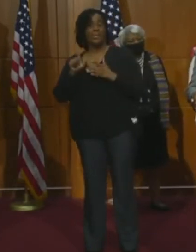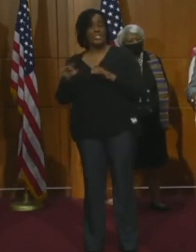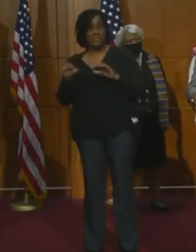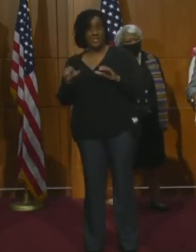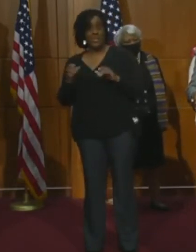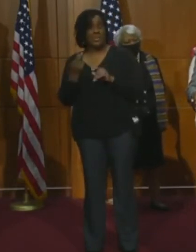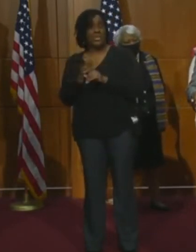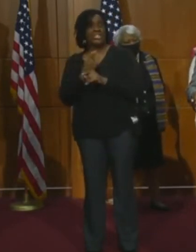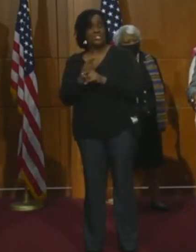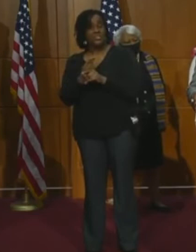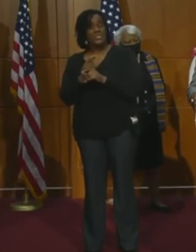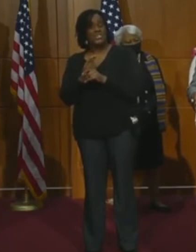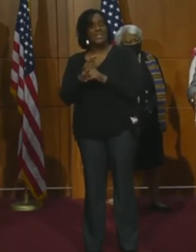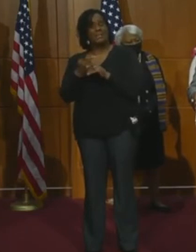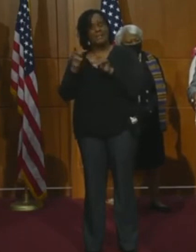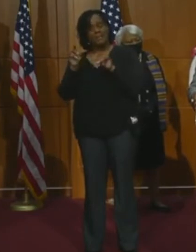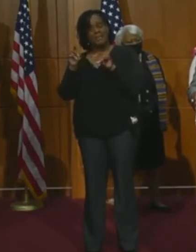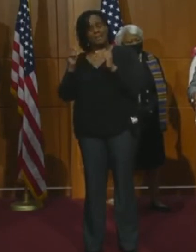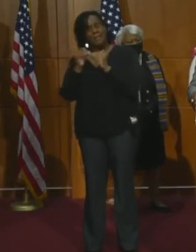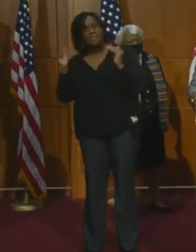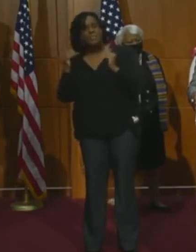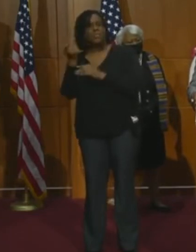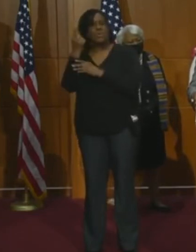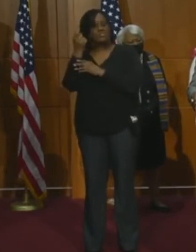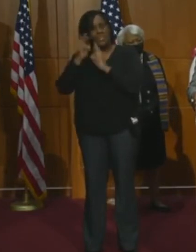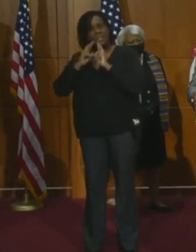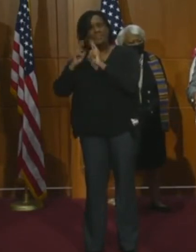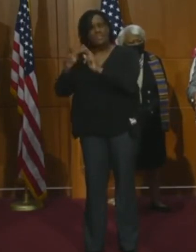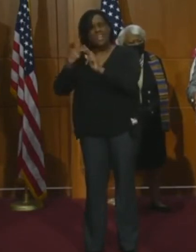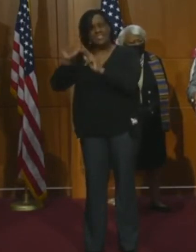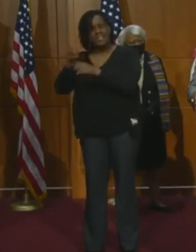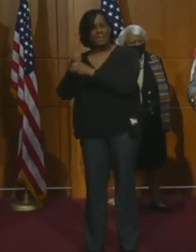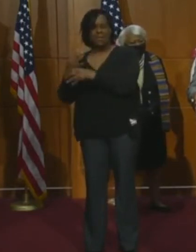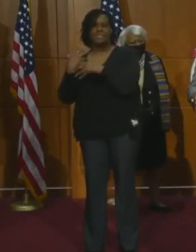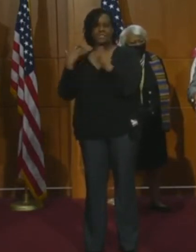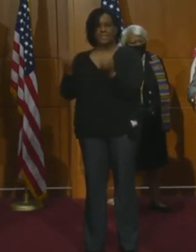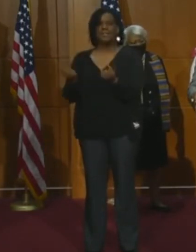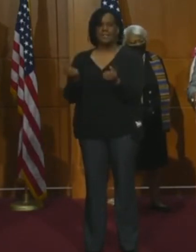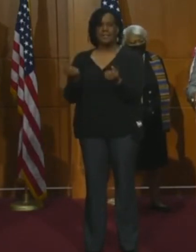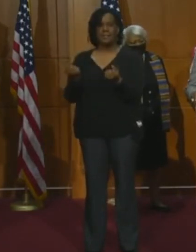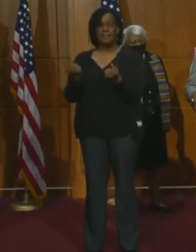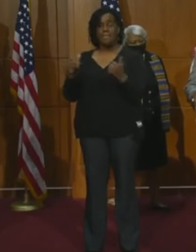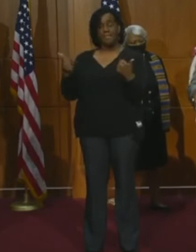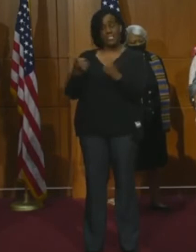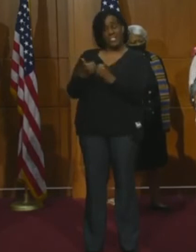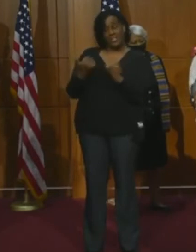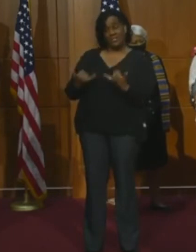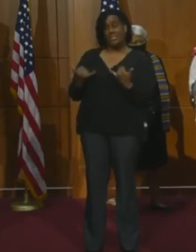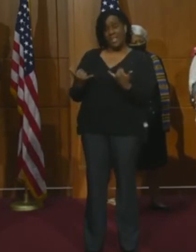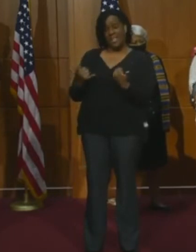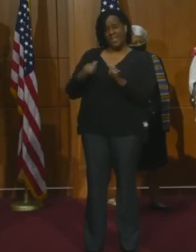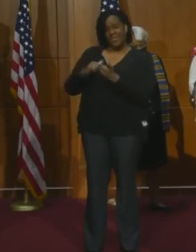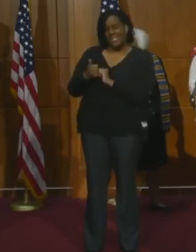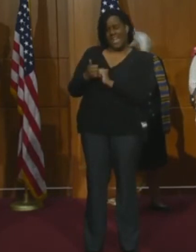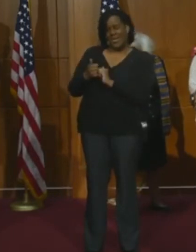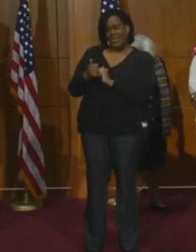the salve of mutual understanding and respect that provides healing. The challenge that is before us is how do we seek to find the